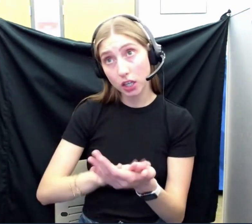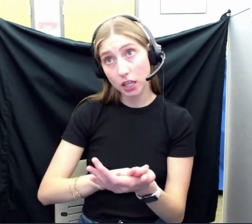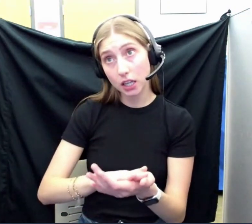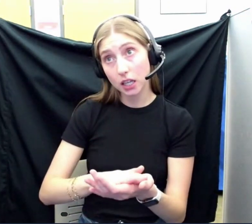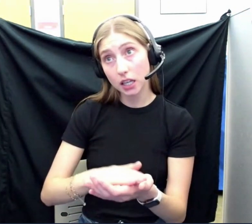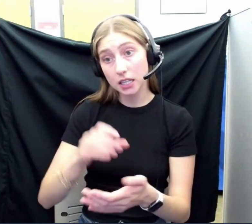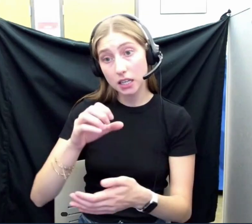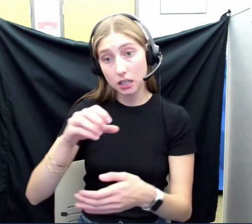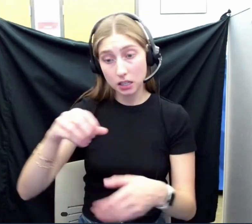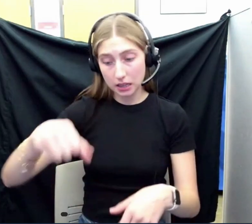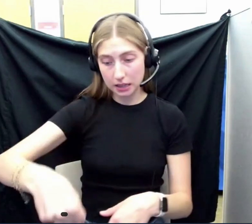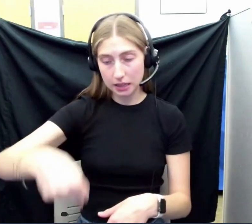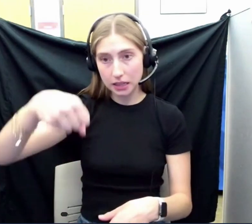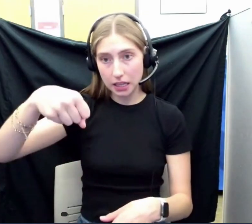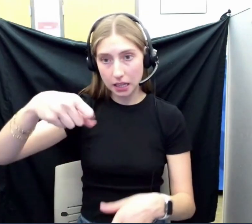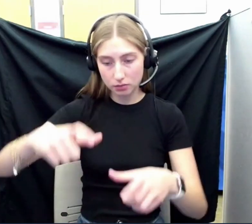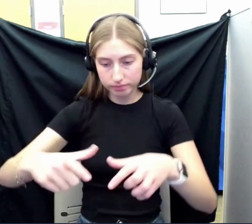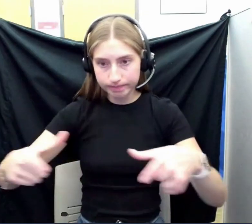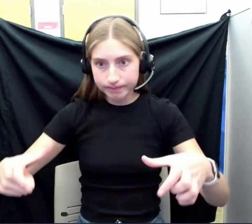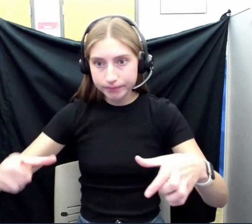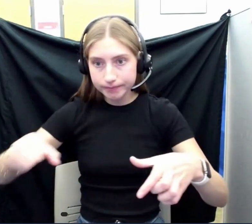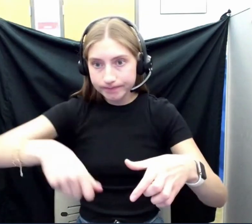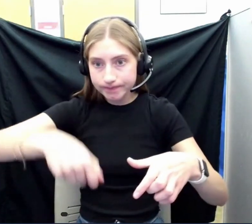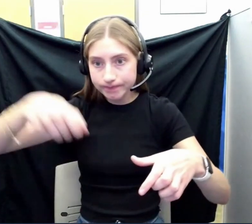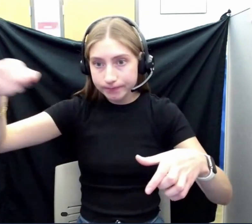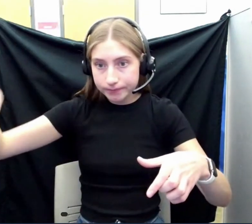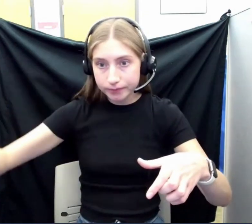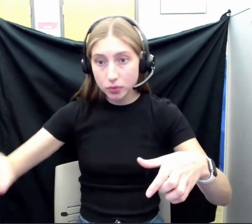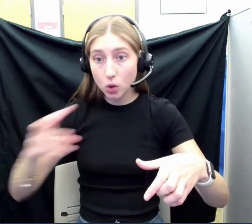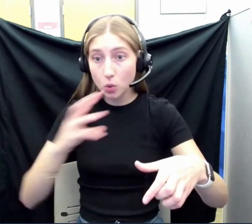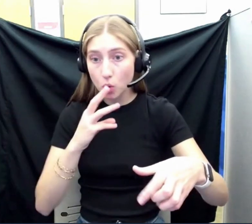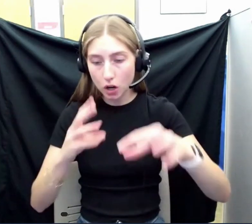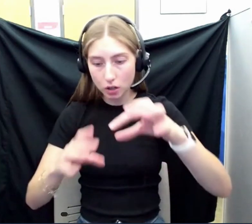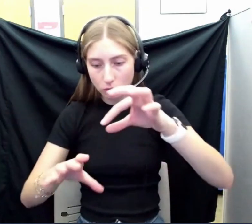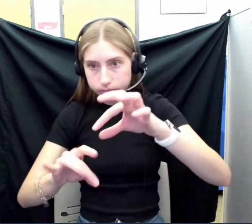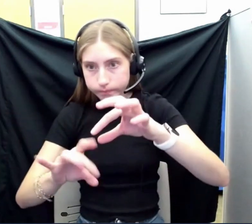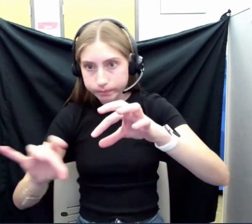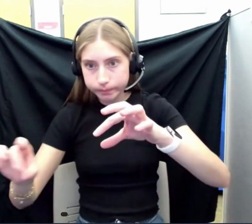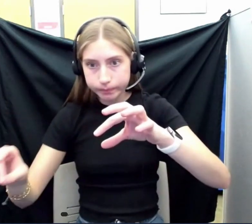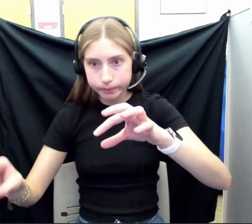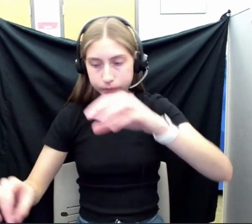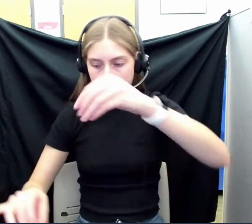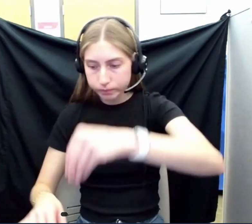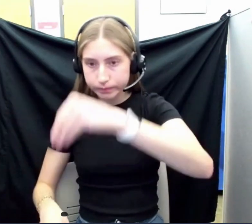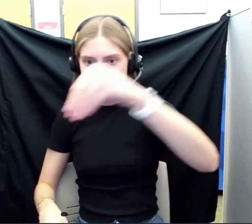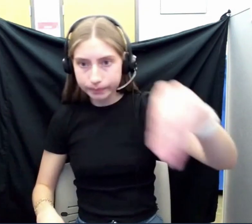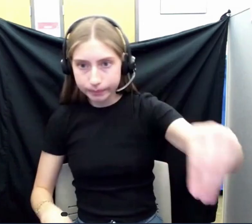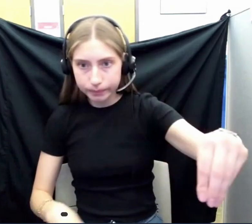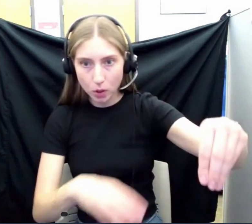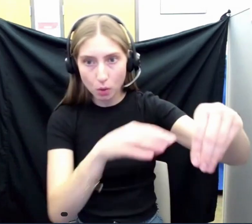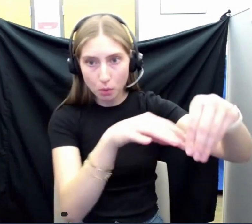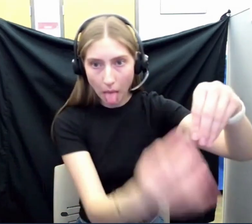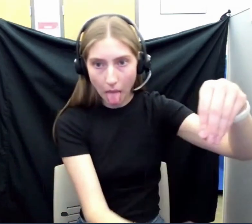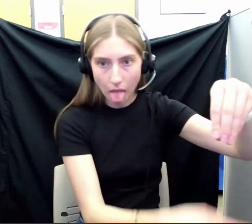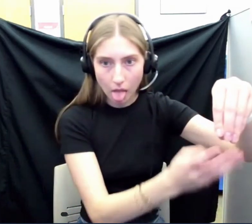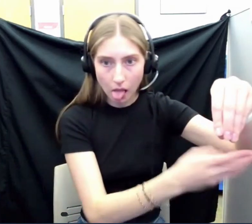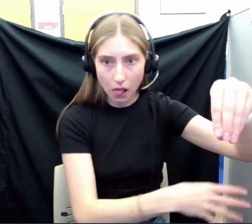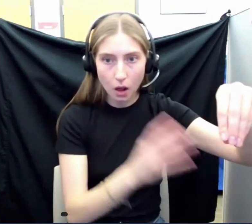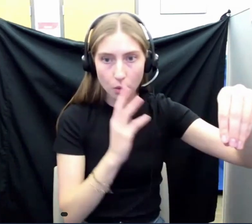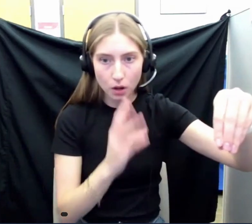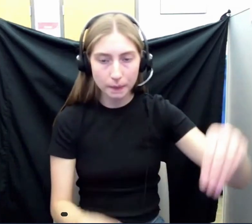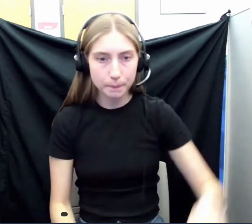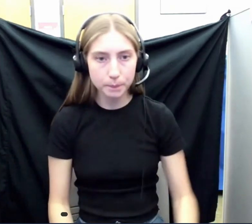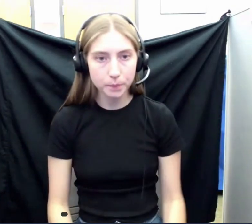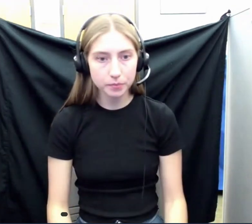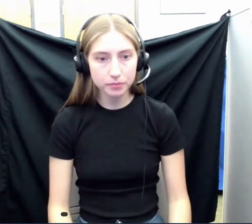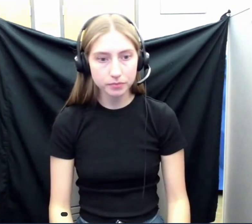you're boiling something, cooking something, you take the lid and lift it up, and there's water that's collected. You take the lid and set it on the stove, and then you have water that runs everywhere. Another